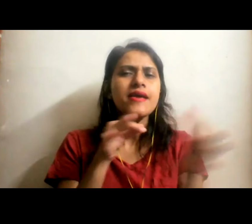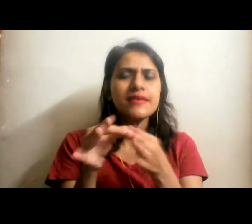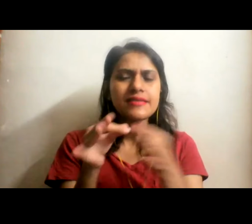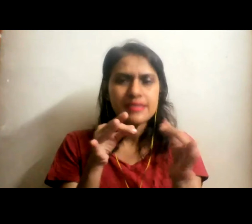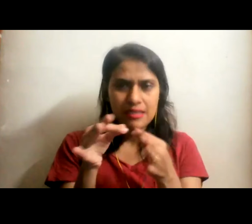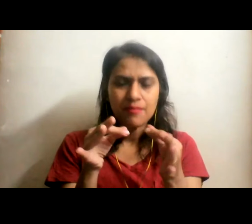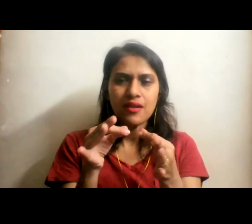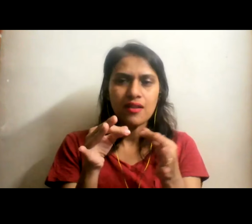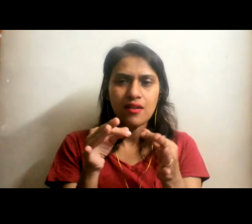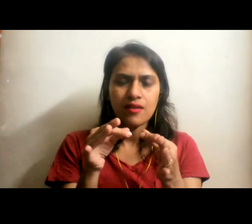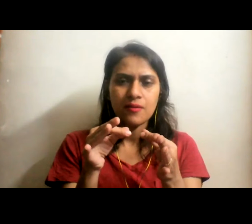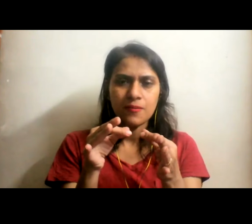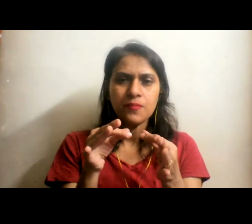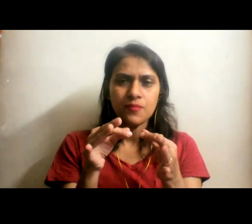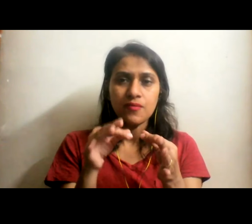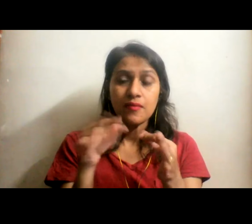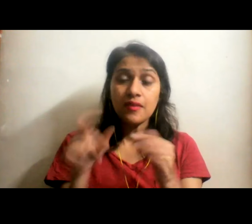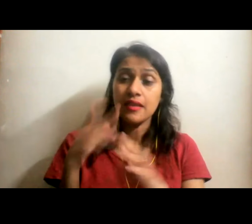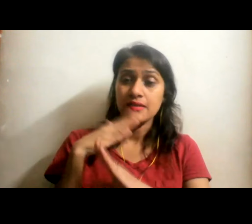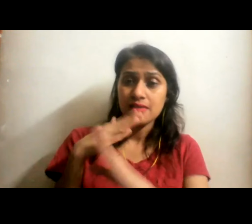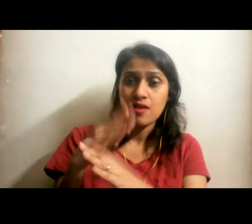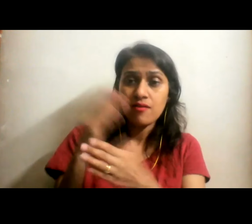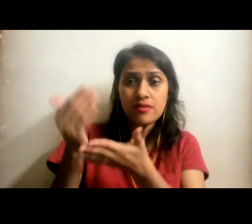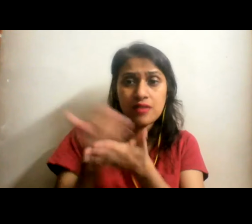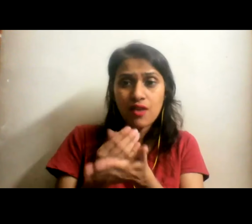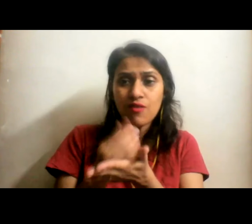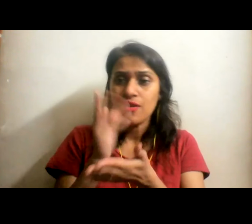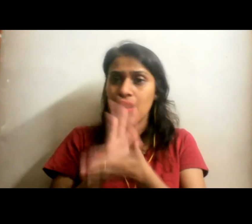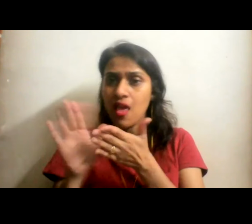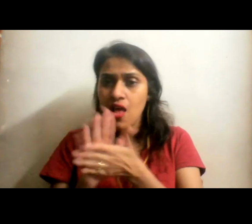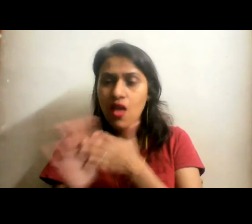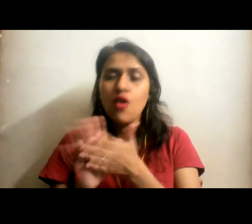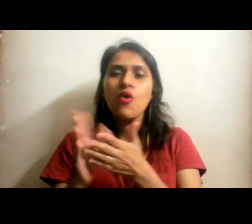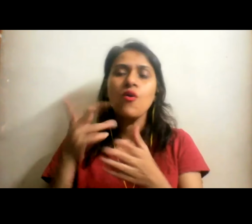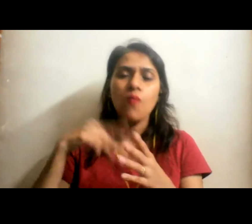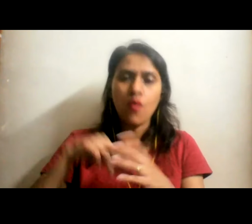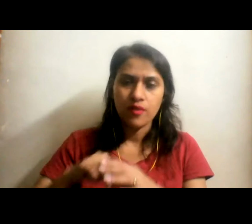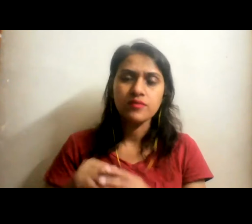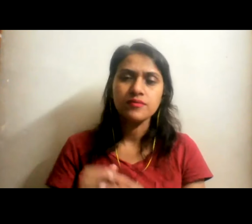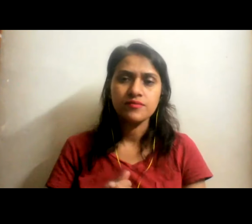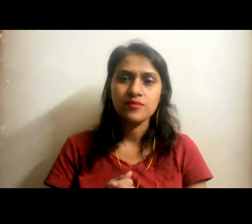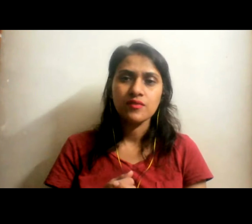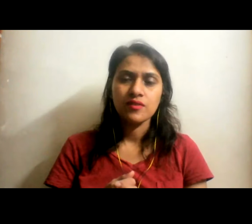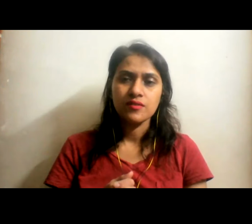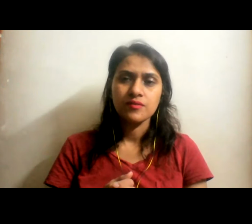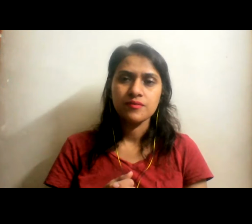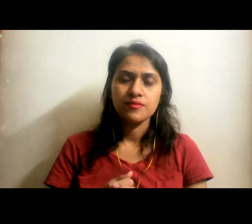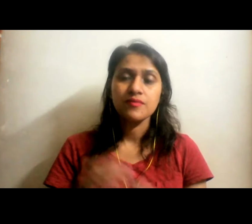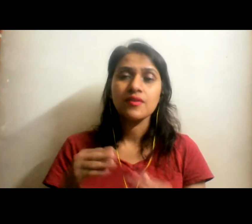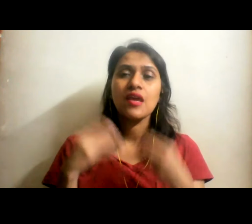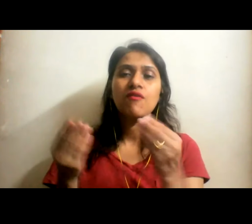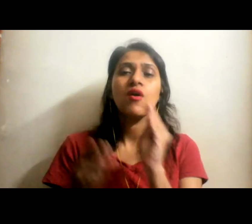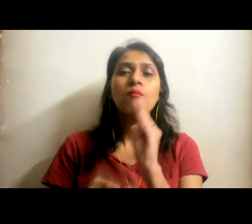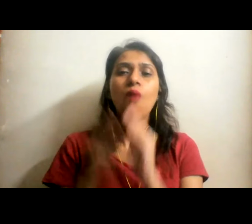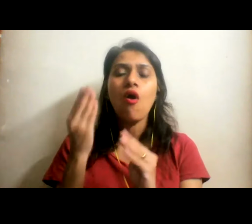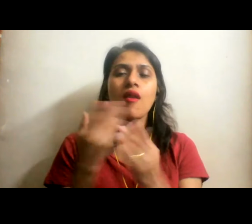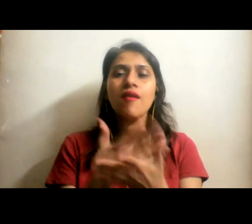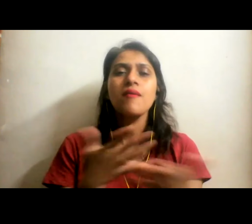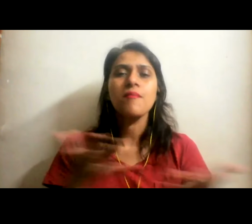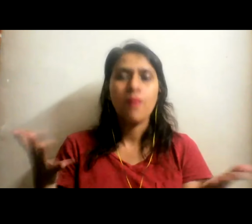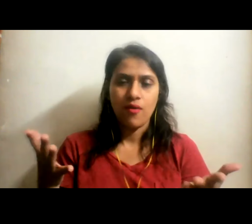to keep its safety measures or cleanliness point of view, giving more sides of that product